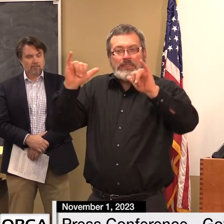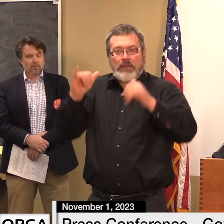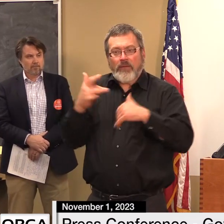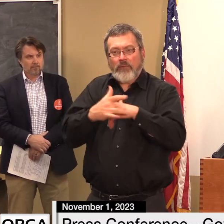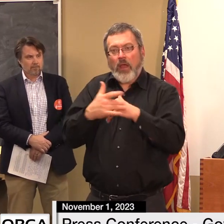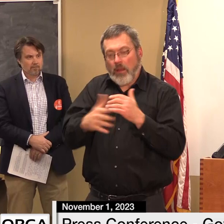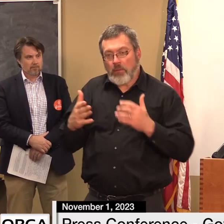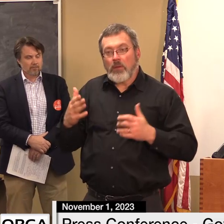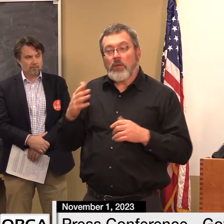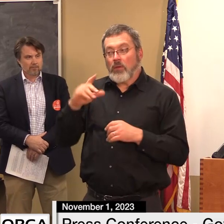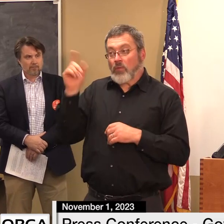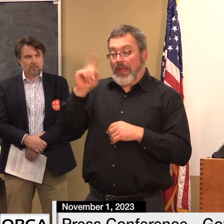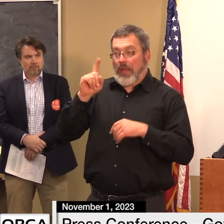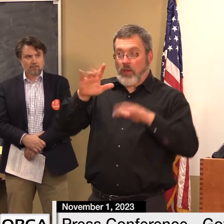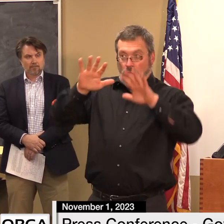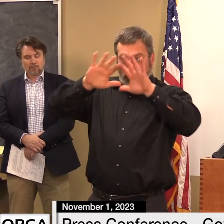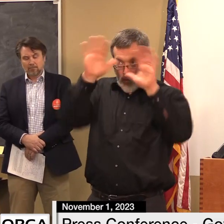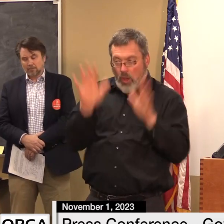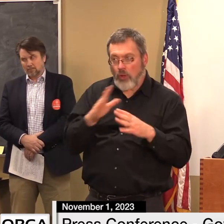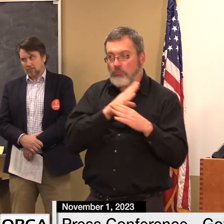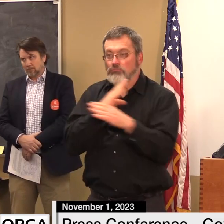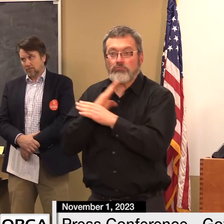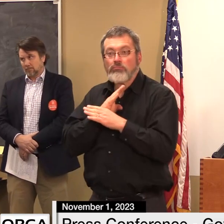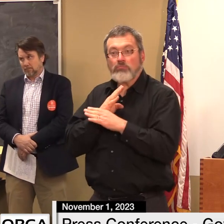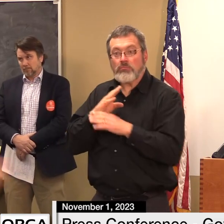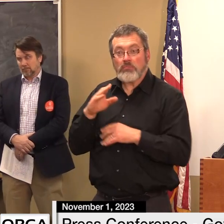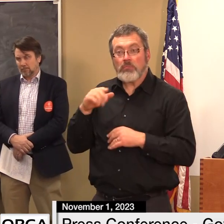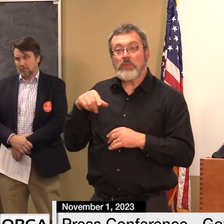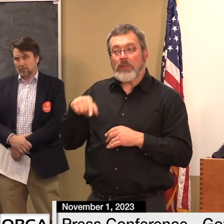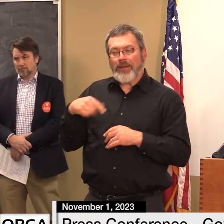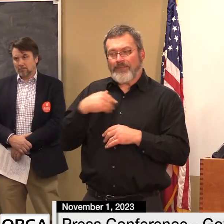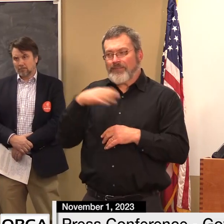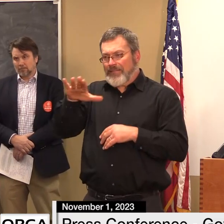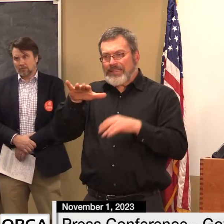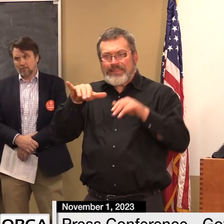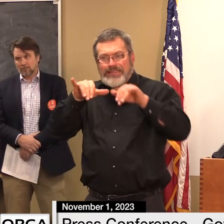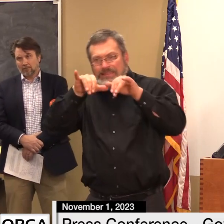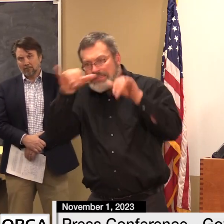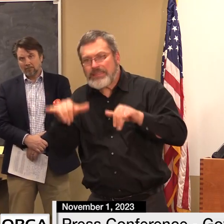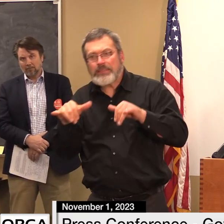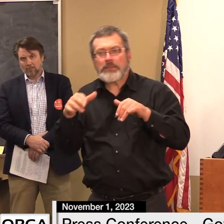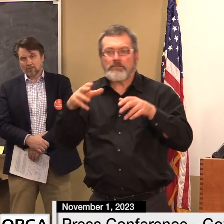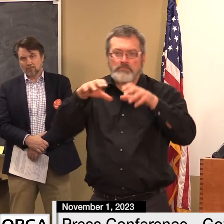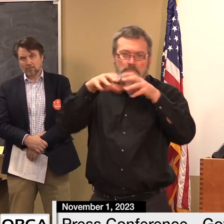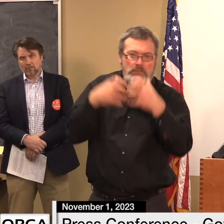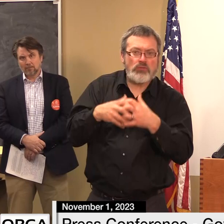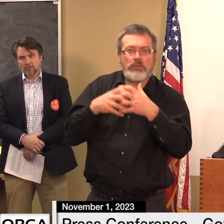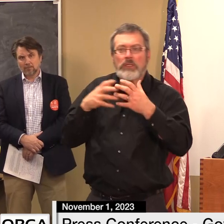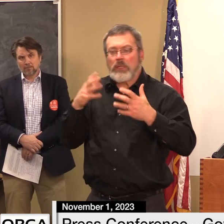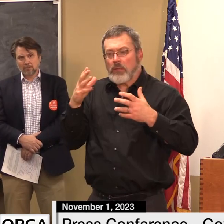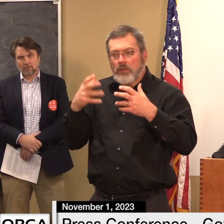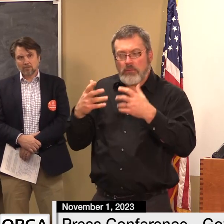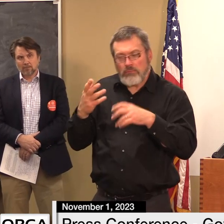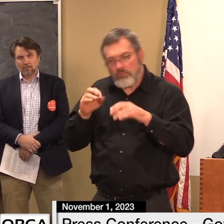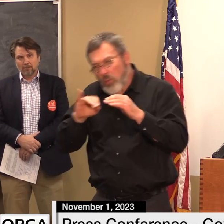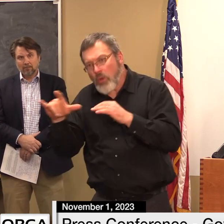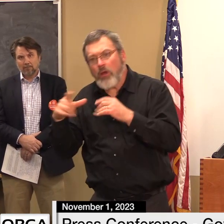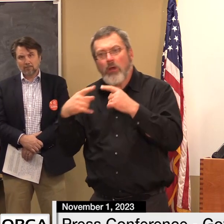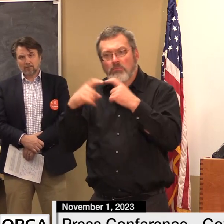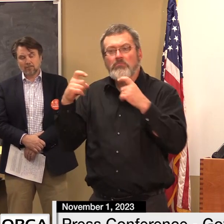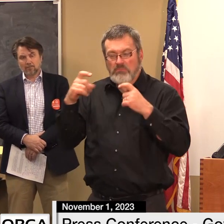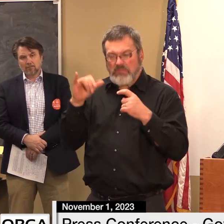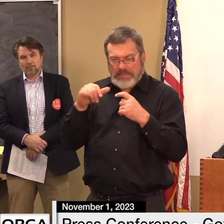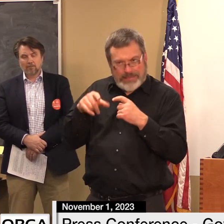weatherization activities or needing to replace heating systems and you are fall into that lower moderate income category, we're able to help with